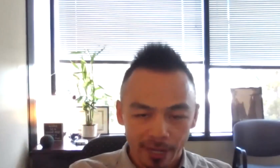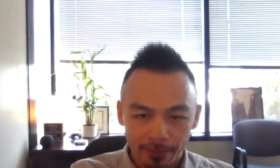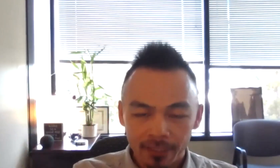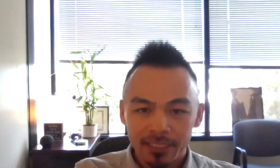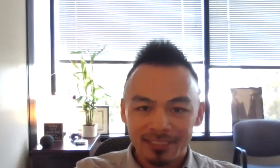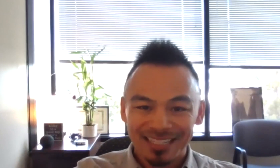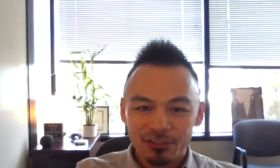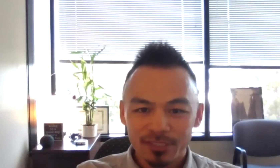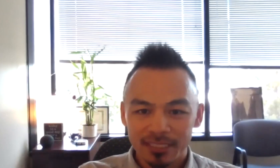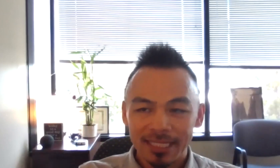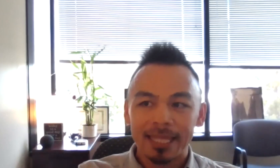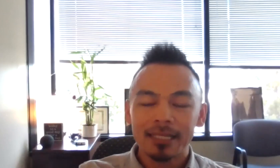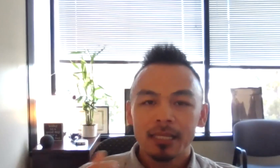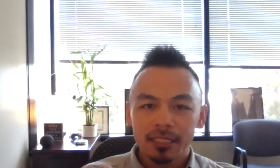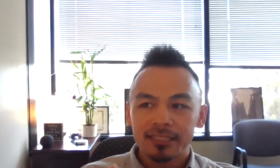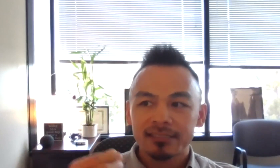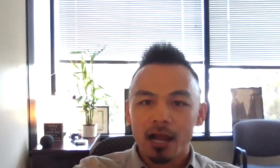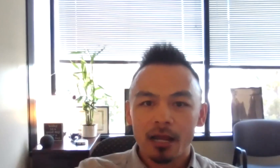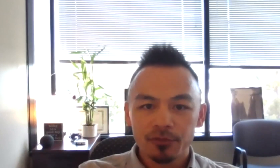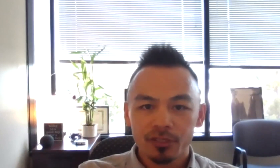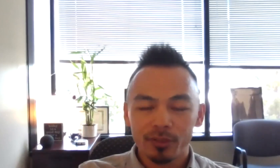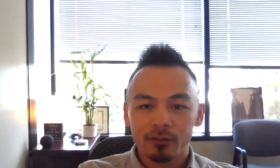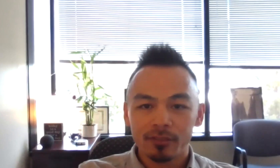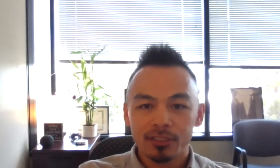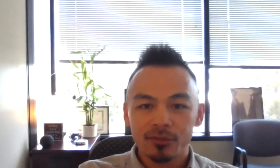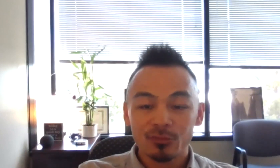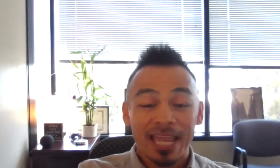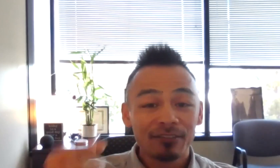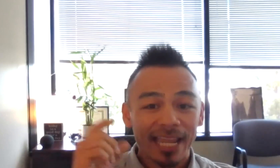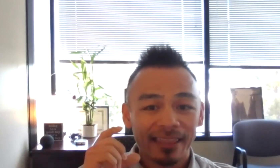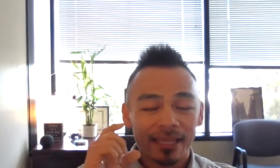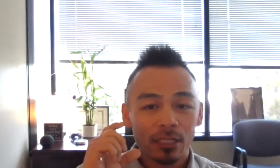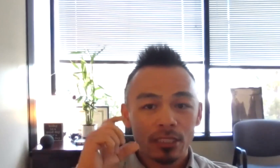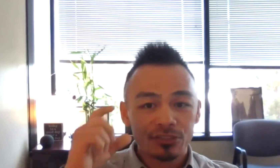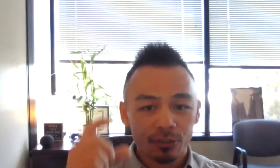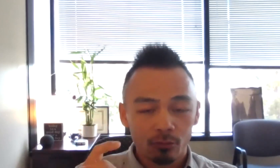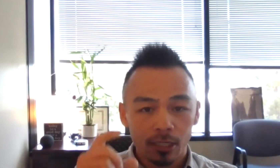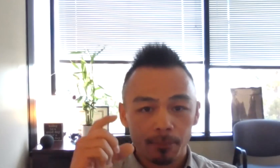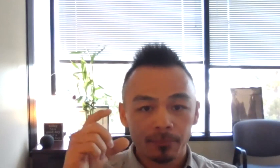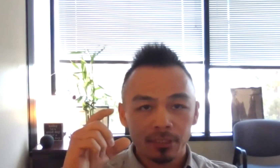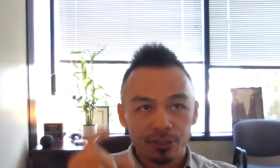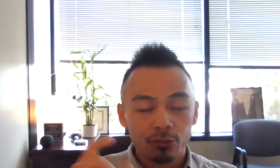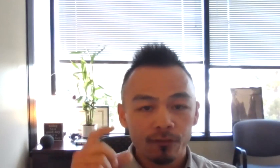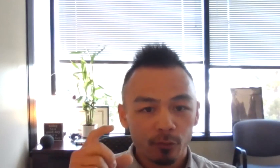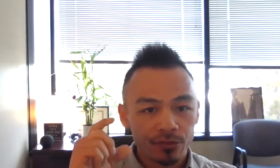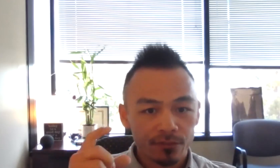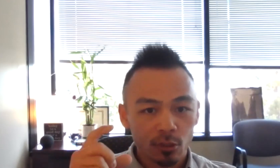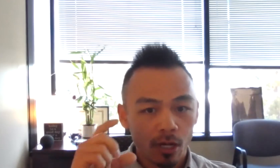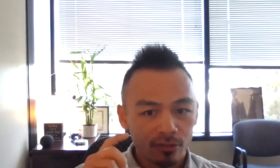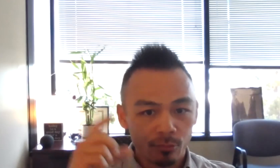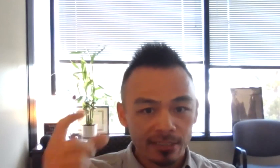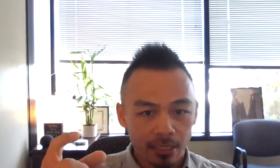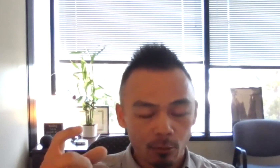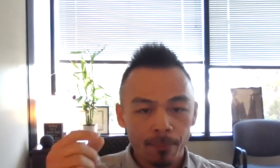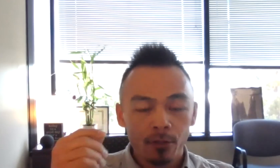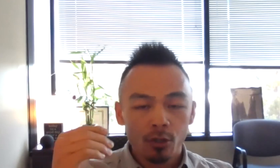day program is interested in this option. What they'll need to do is we have to add that 024 service code